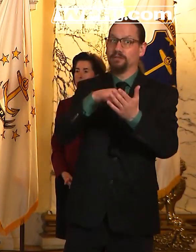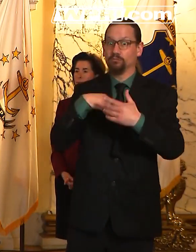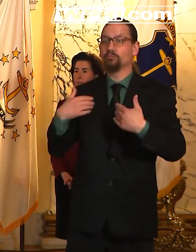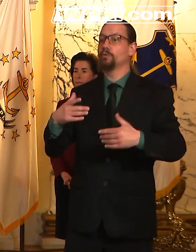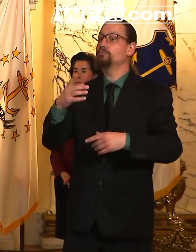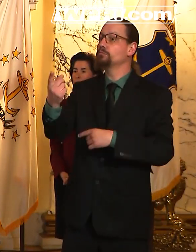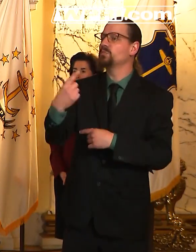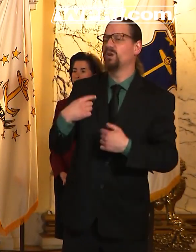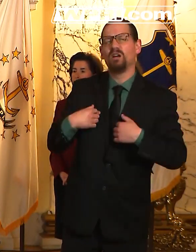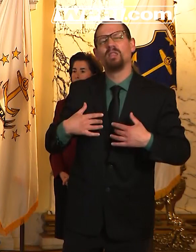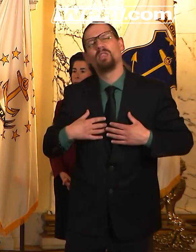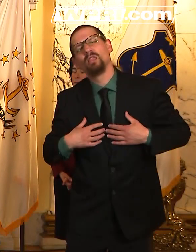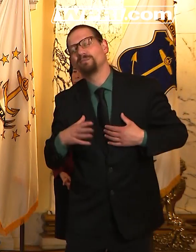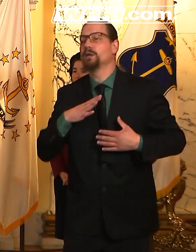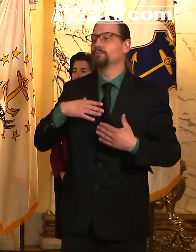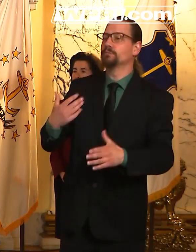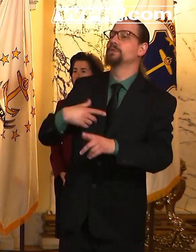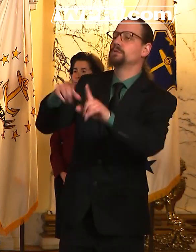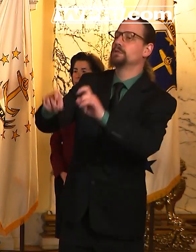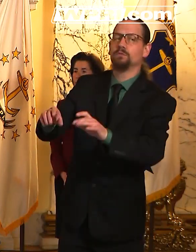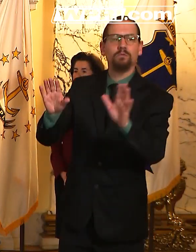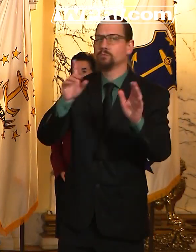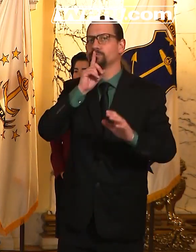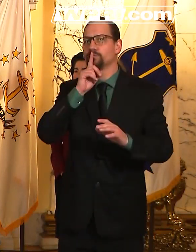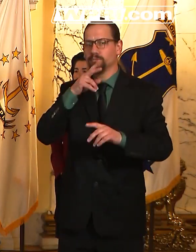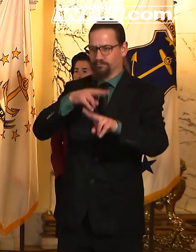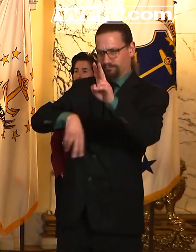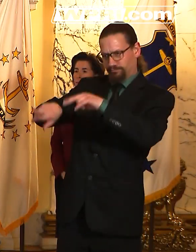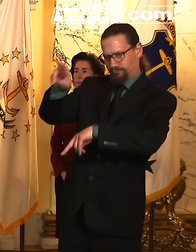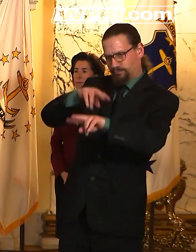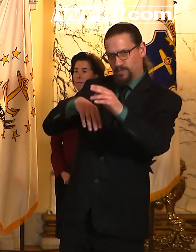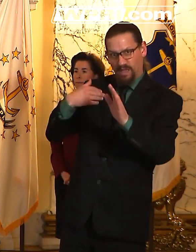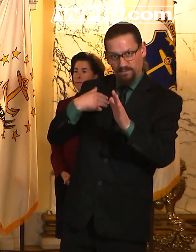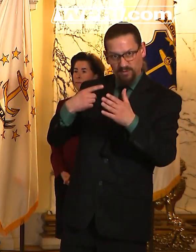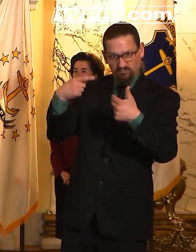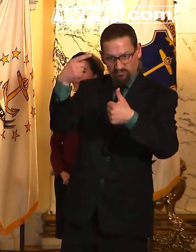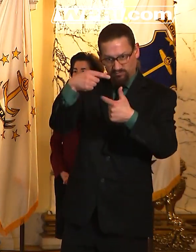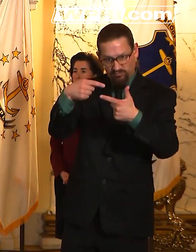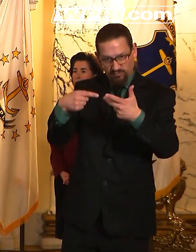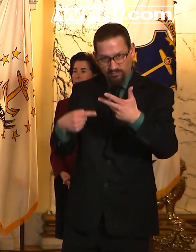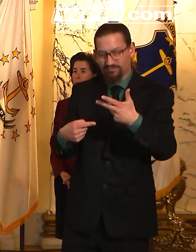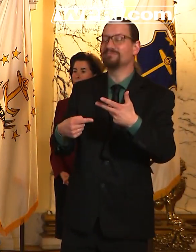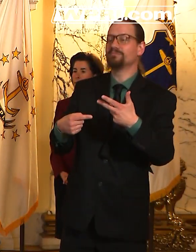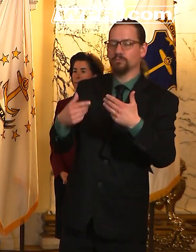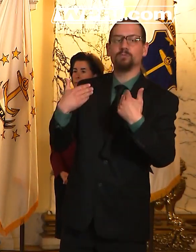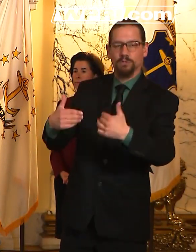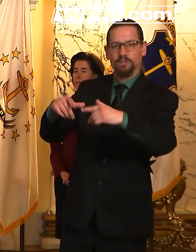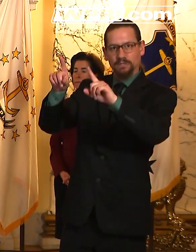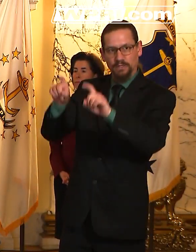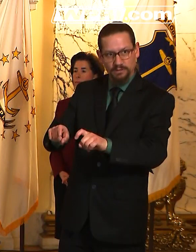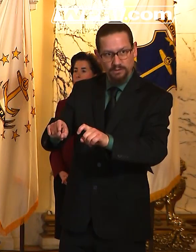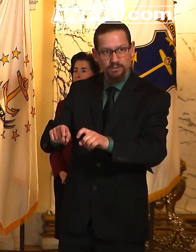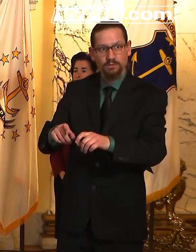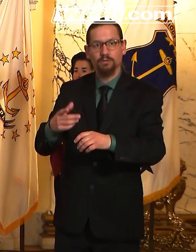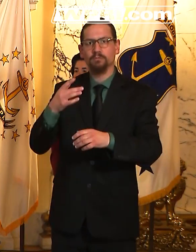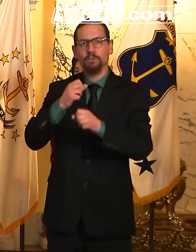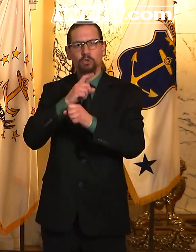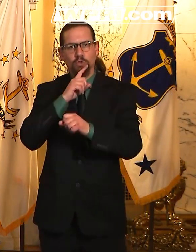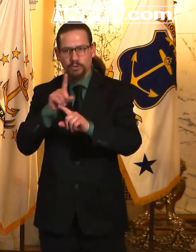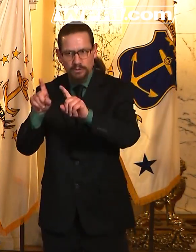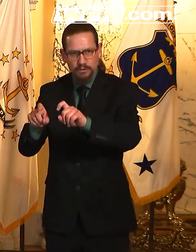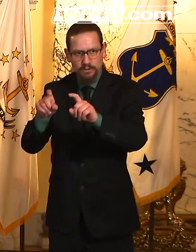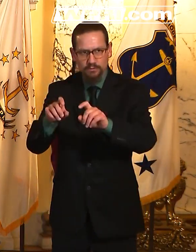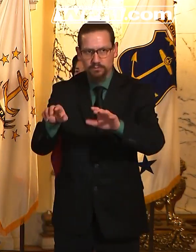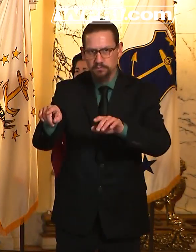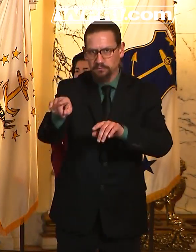get there so that we can wrap our hands around all of the people that need to be identified